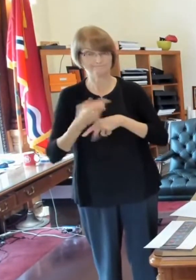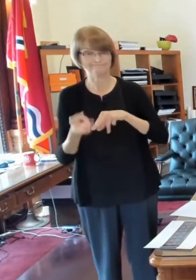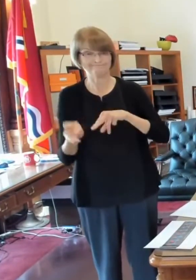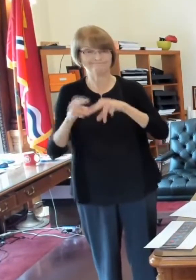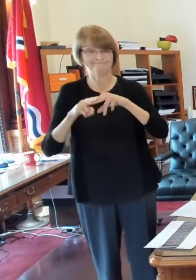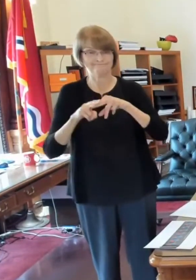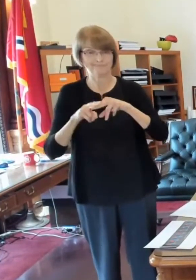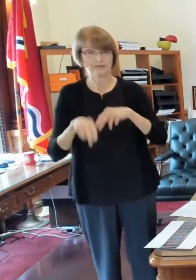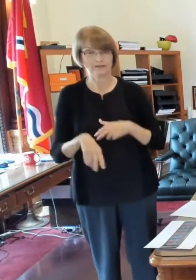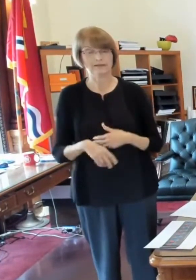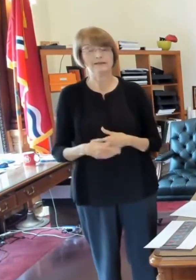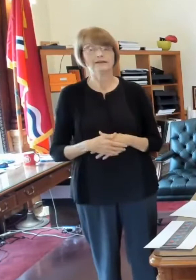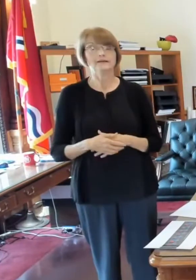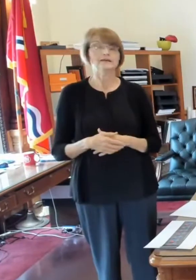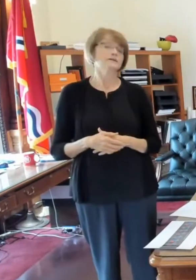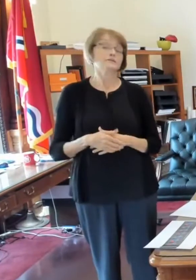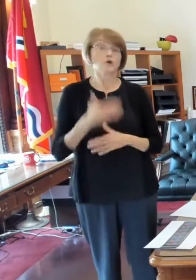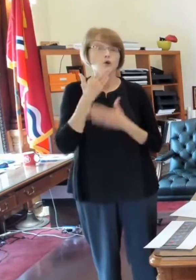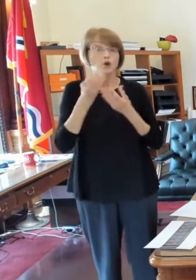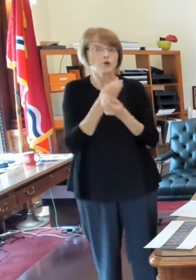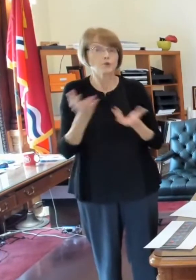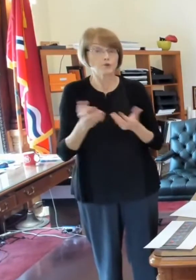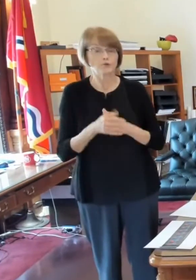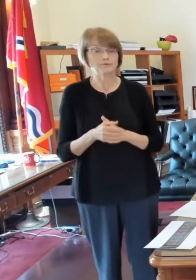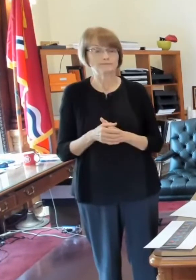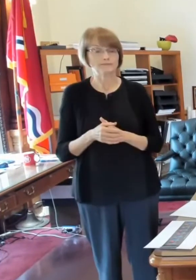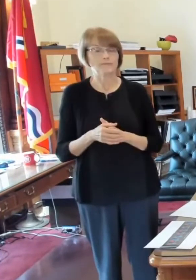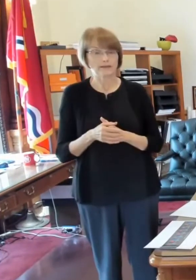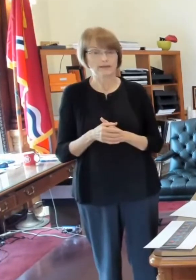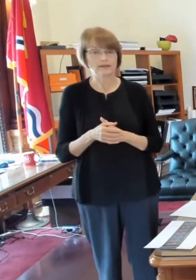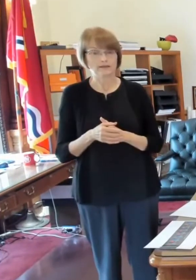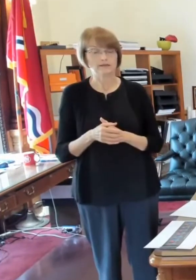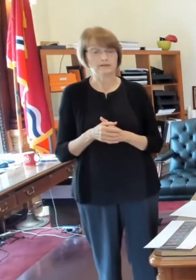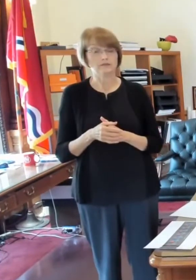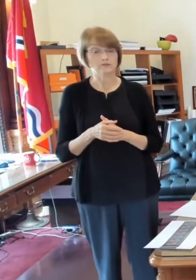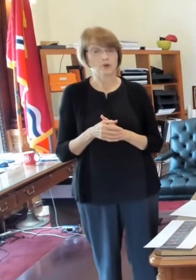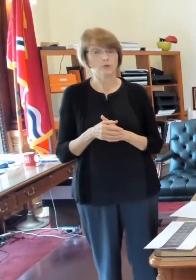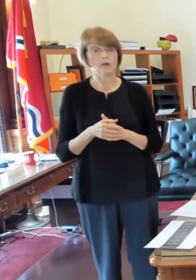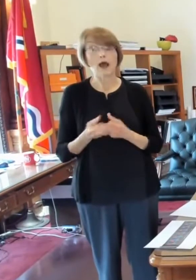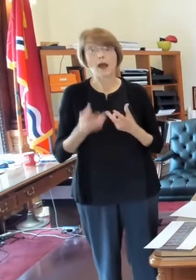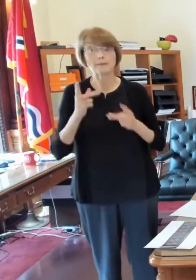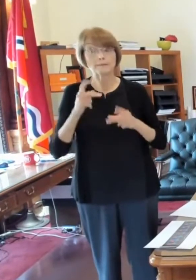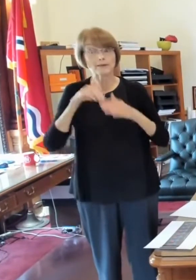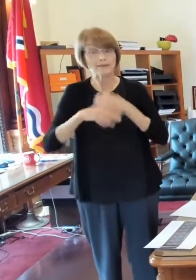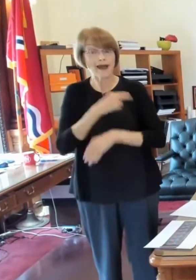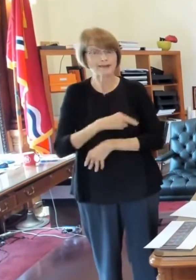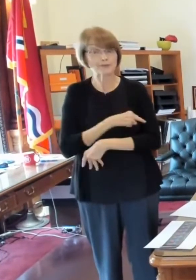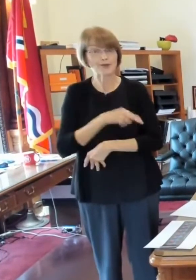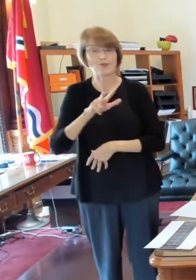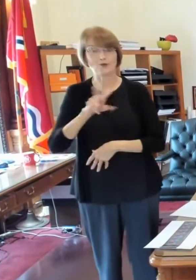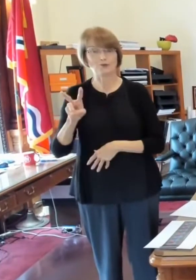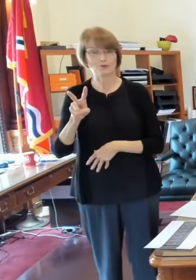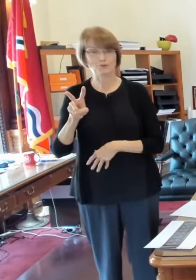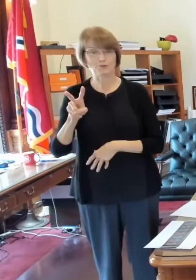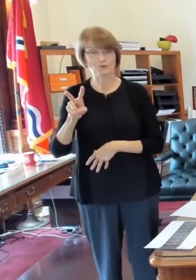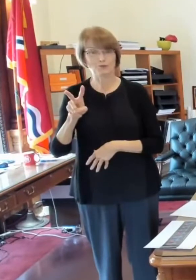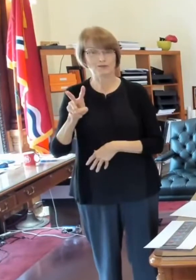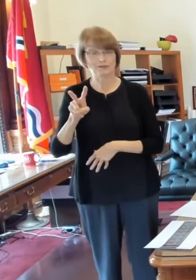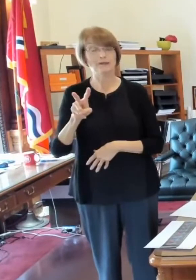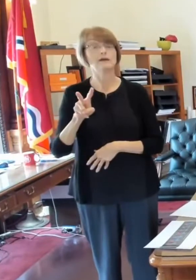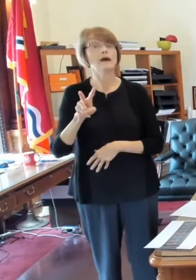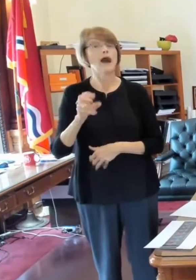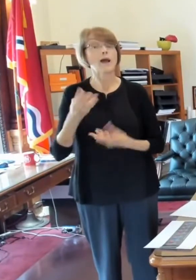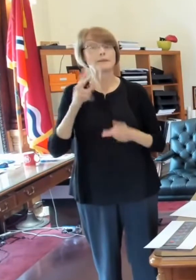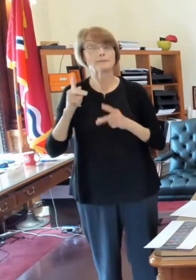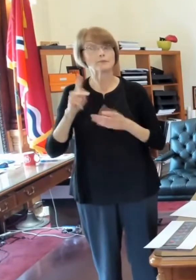Now, good news is only 32 people were admitted to the hospital and 21 were discharged.